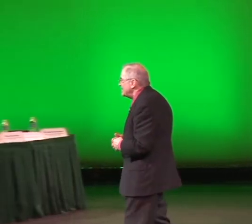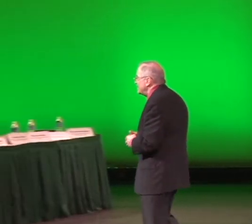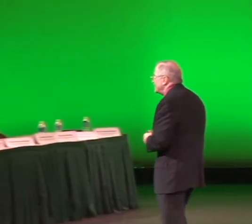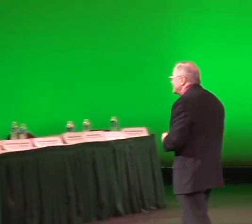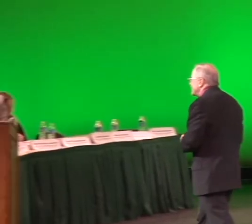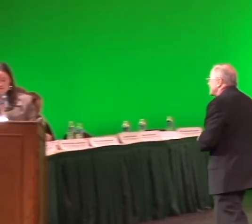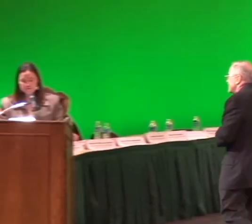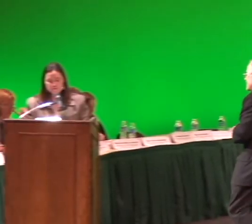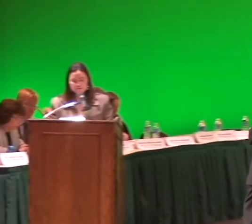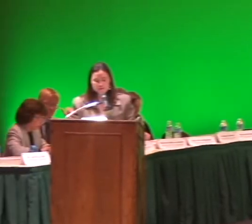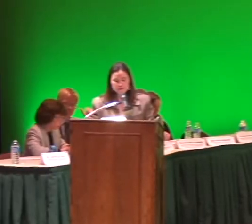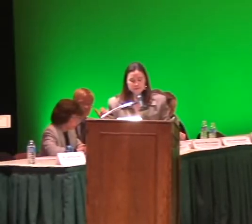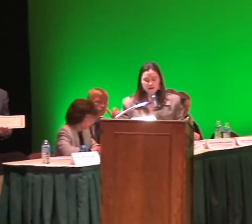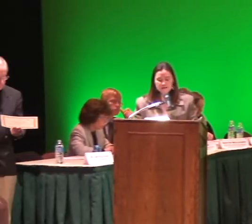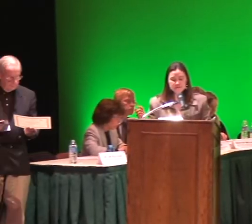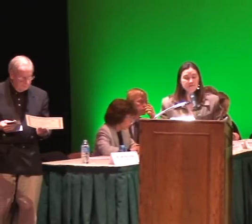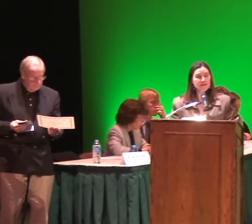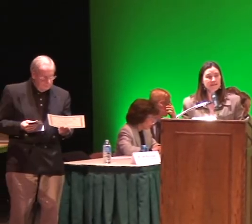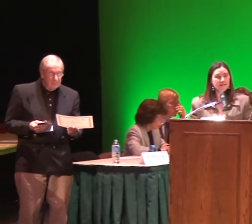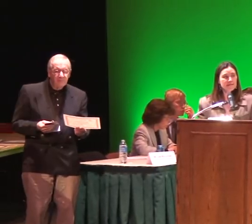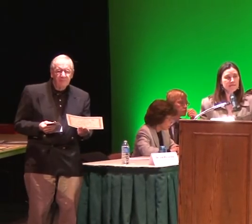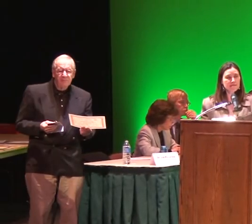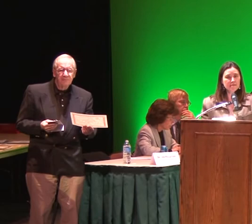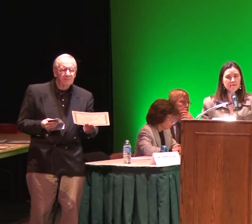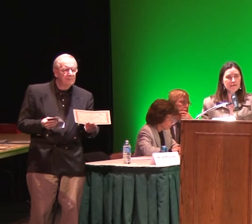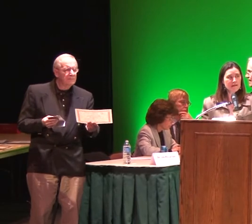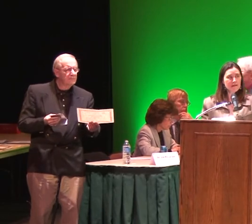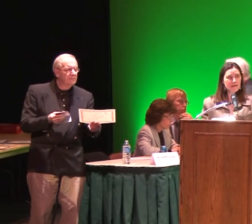From Foxborough Charter School, Sarah DeFonte.